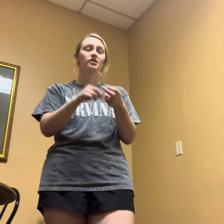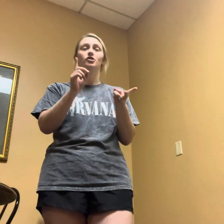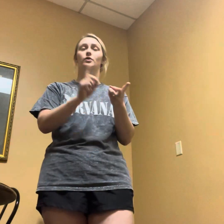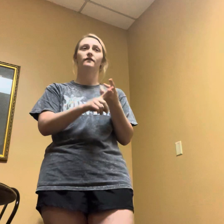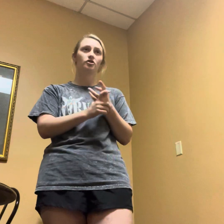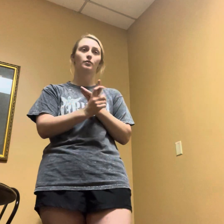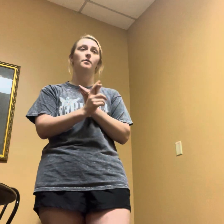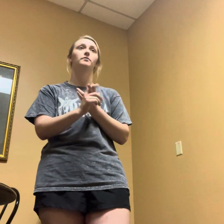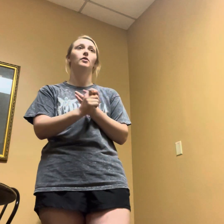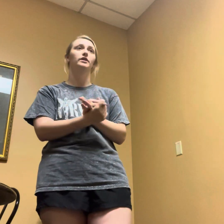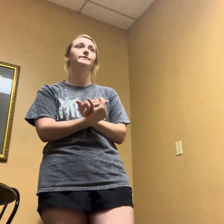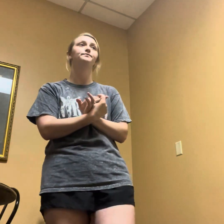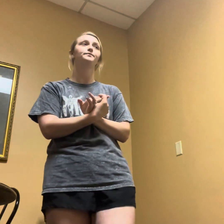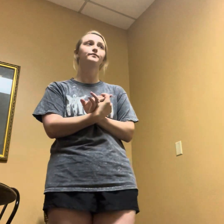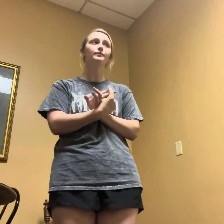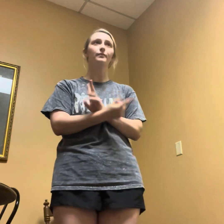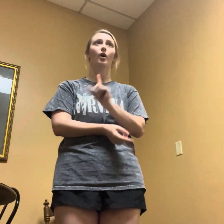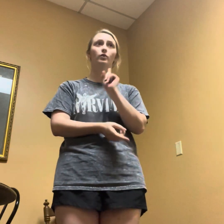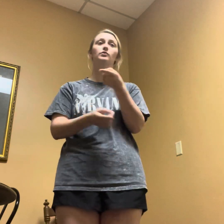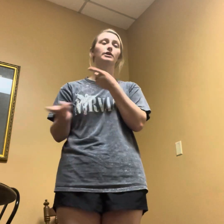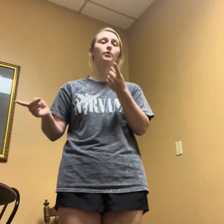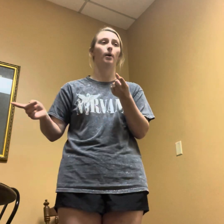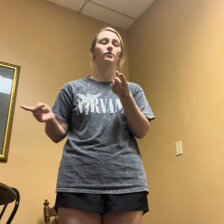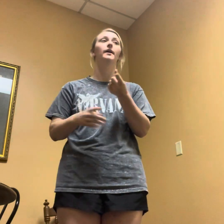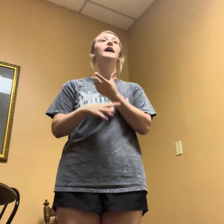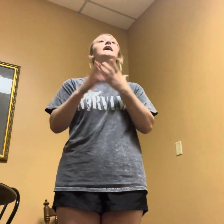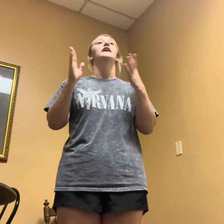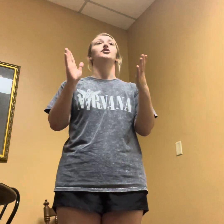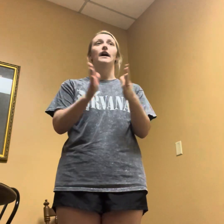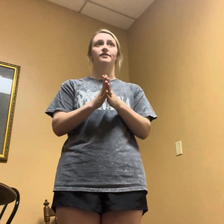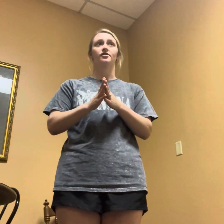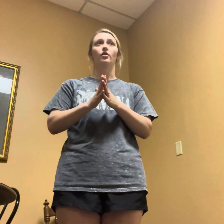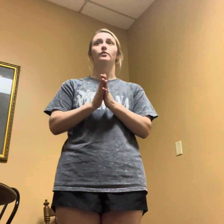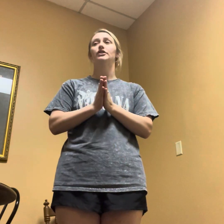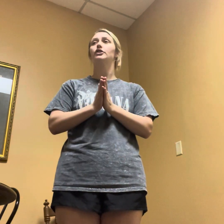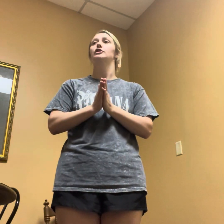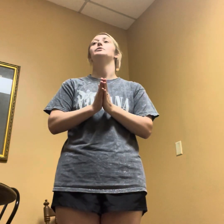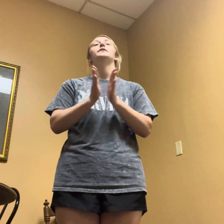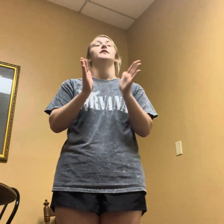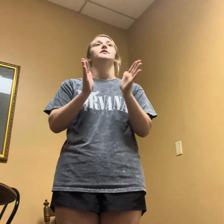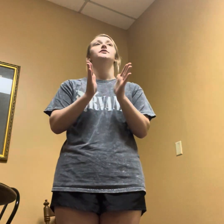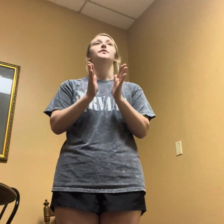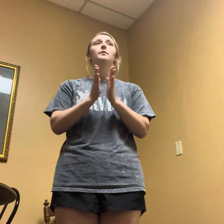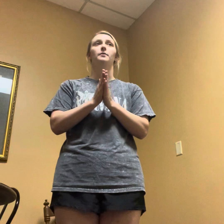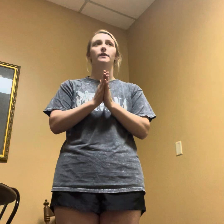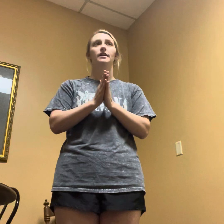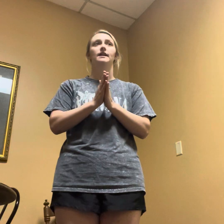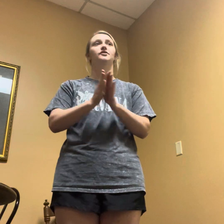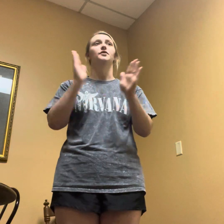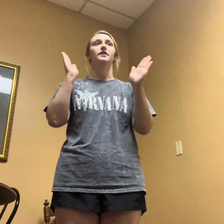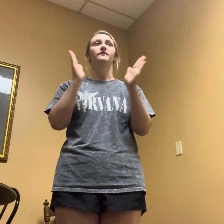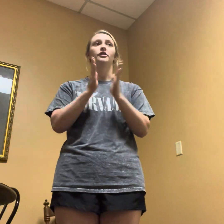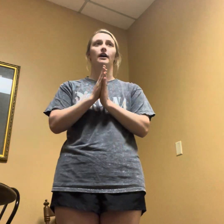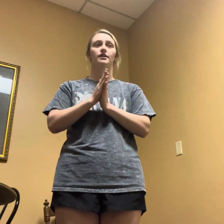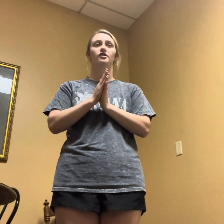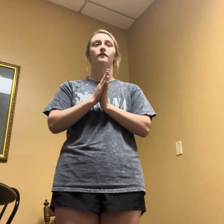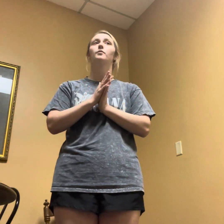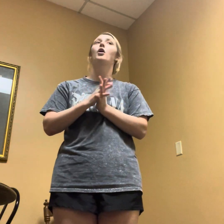or division problem on it, only one problem, and you had to talk with your group to come up with an answer and figure out how to solve the